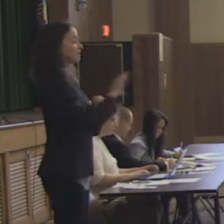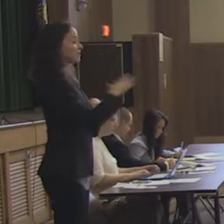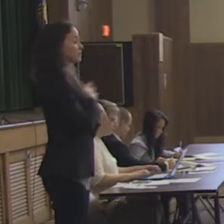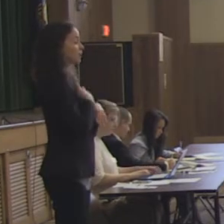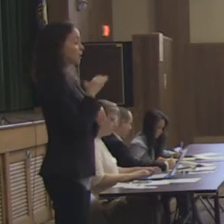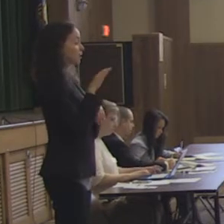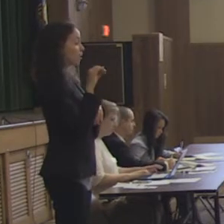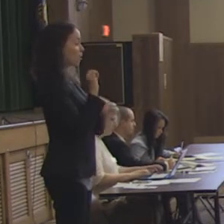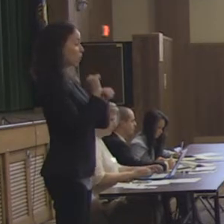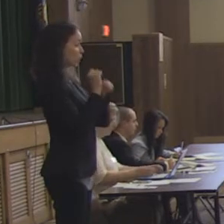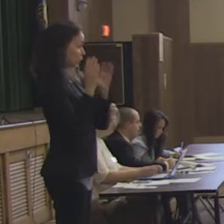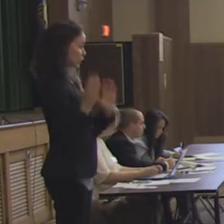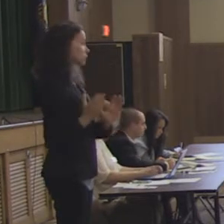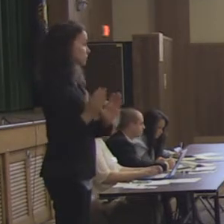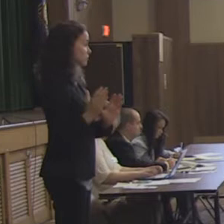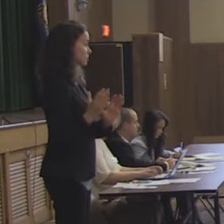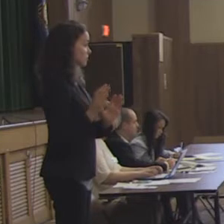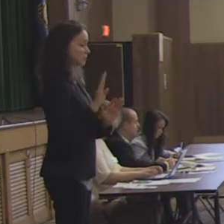at BHD.